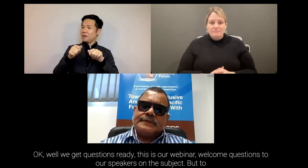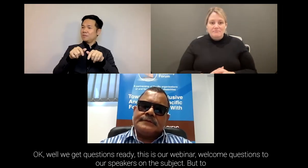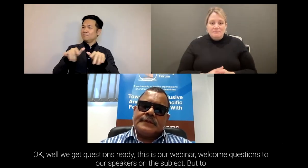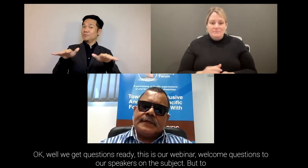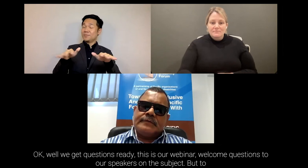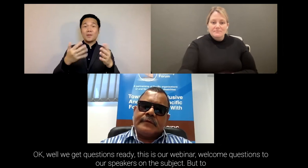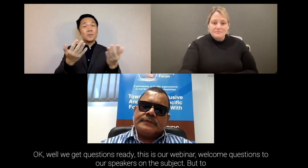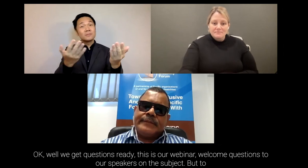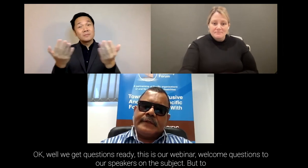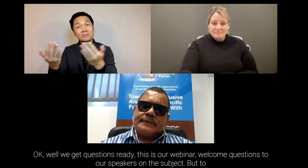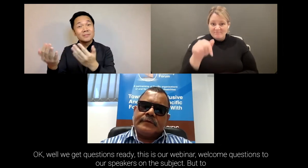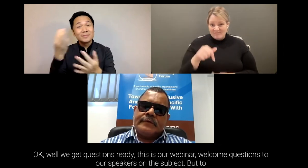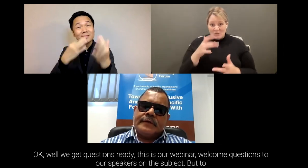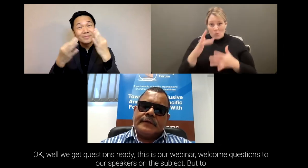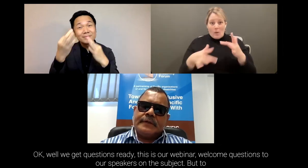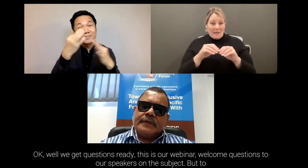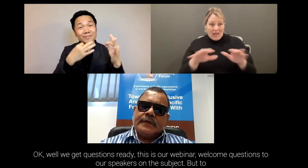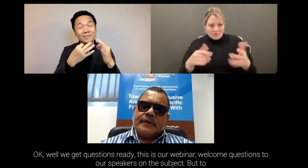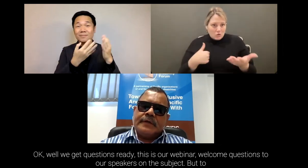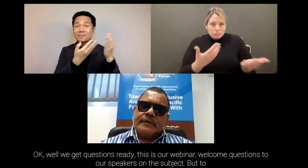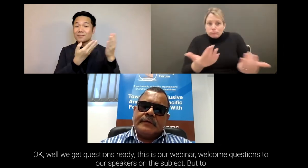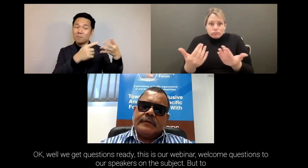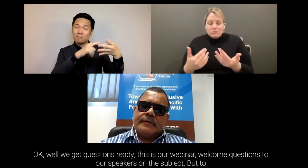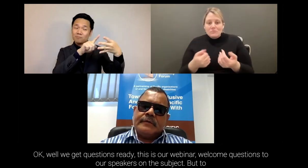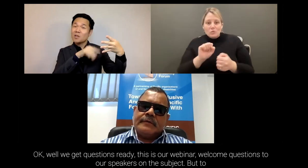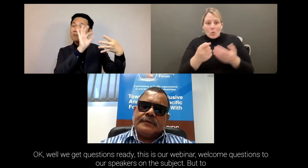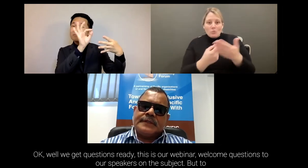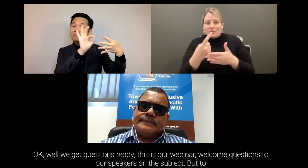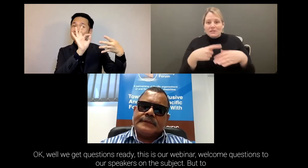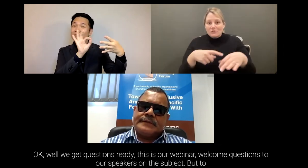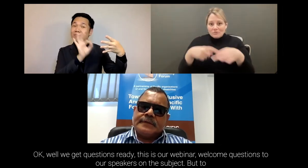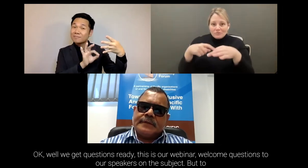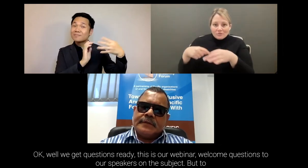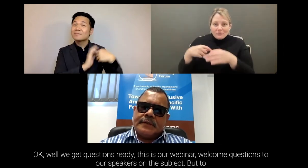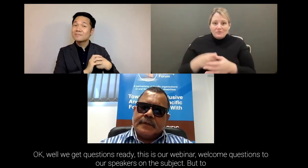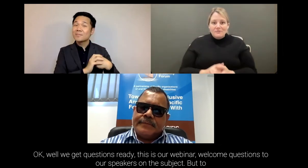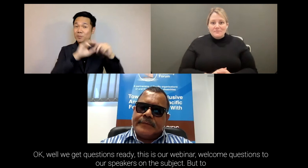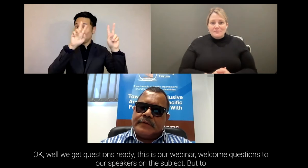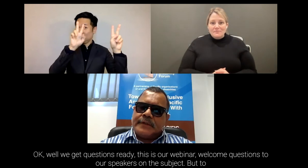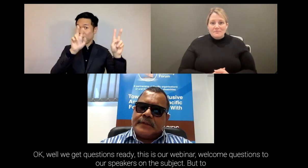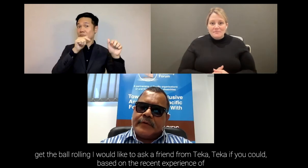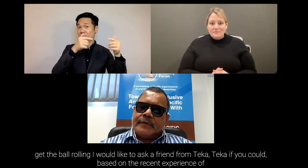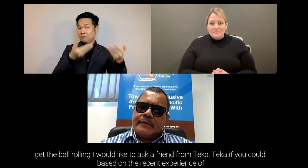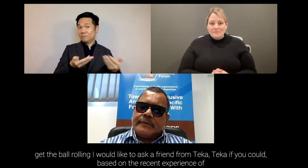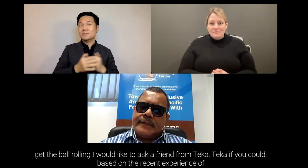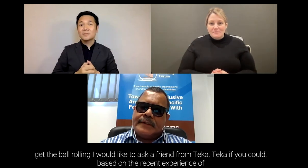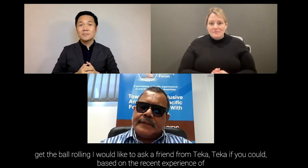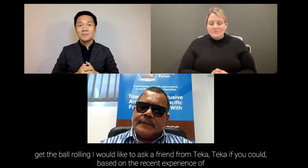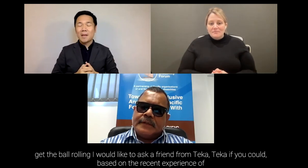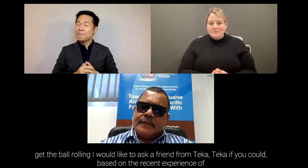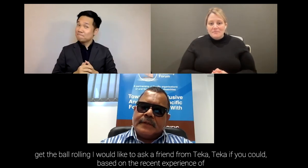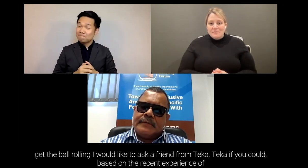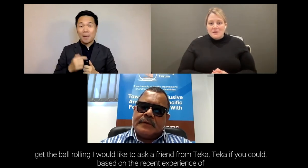Welcome questions to our speakers or on this subject. But to get the ball